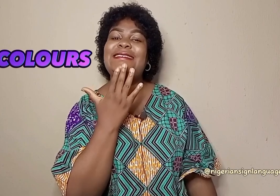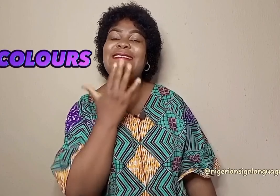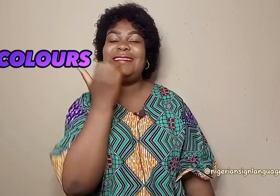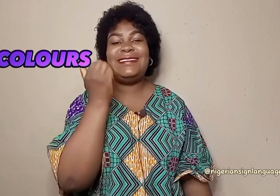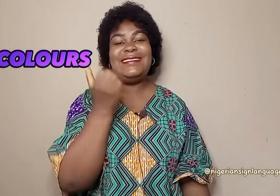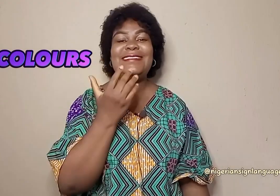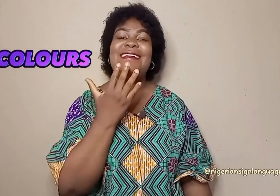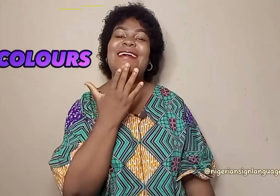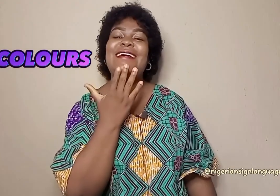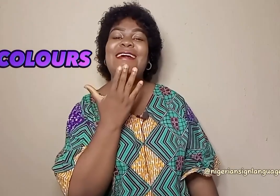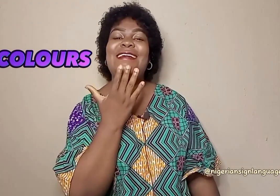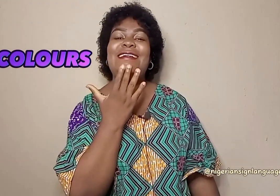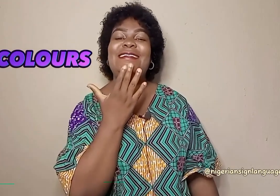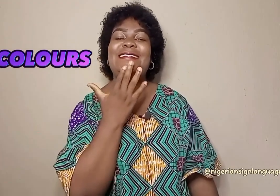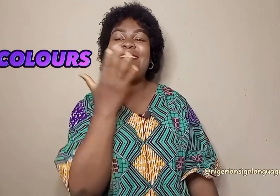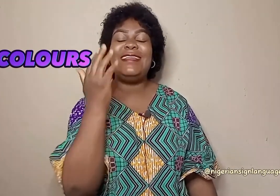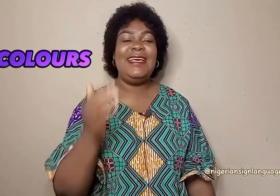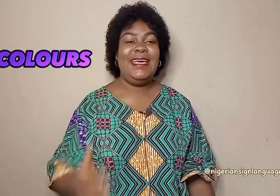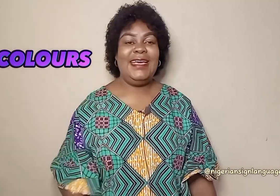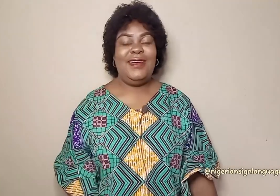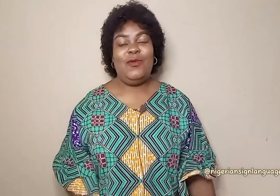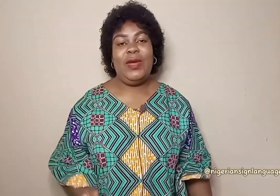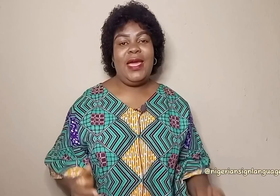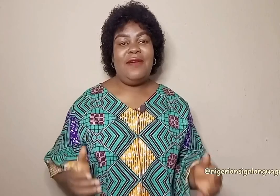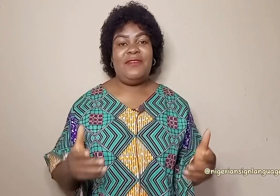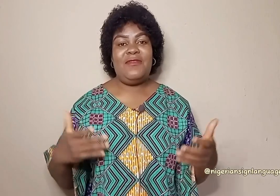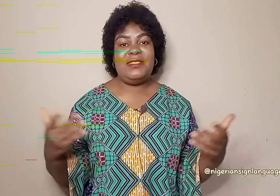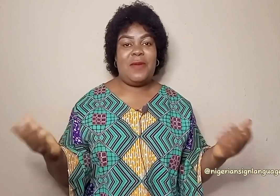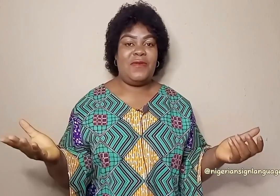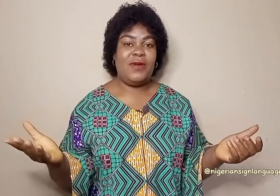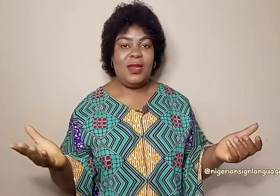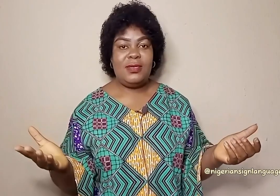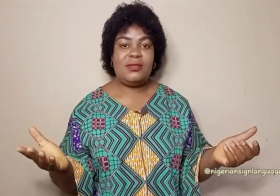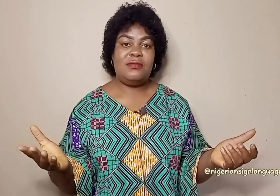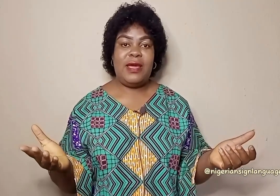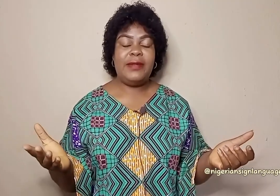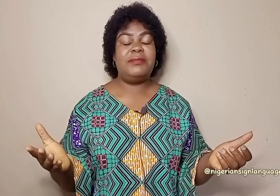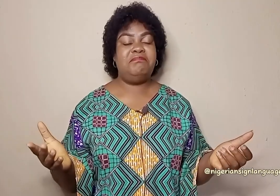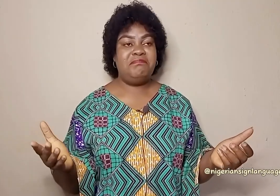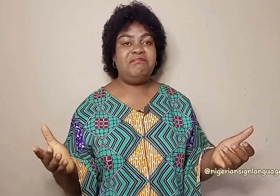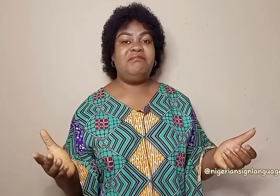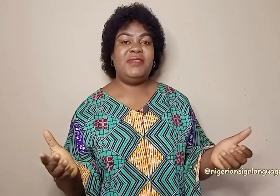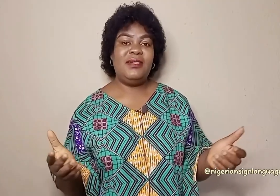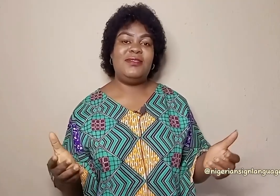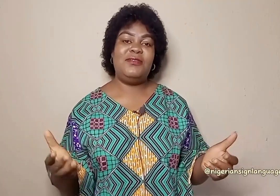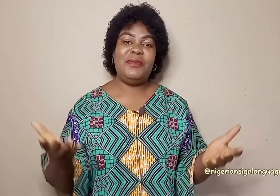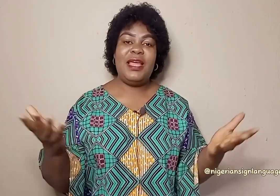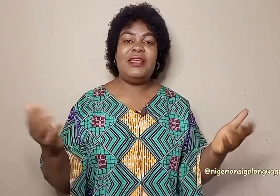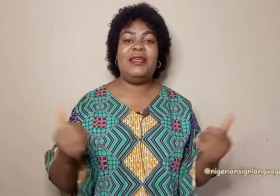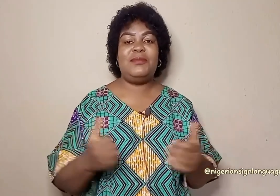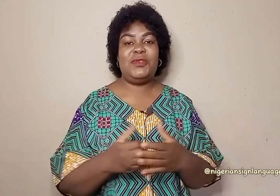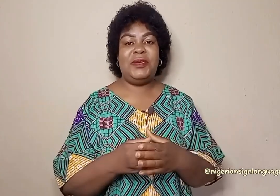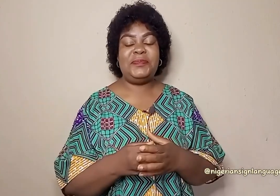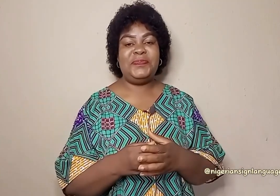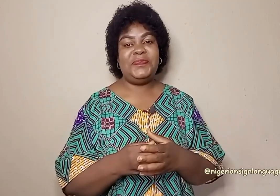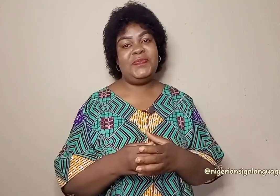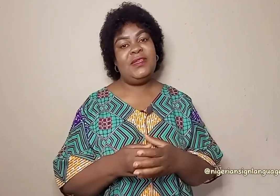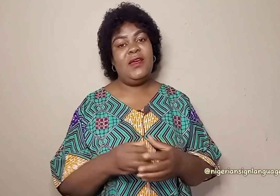colors. Colors. We have different type of colors, right? So we'll be learning them today.